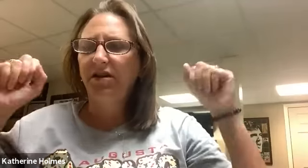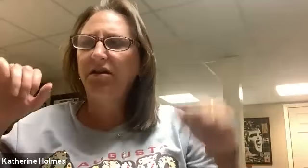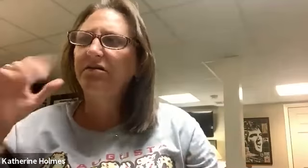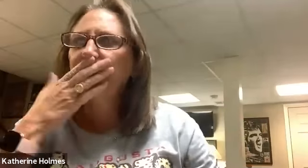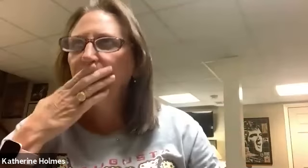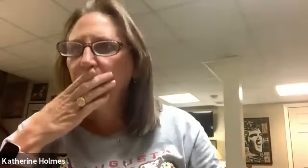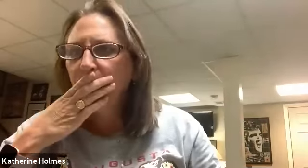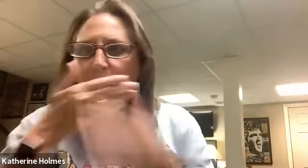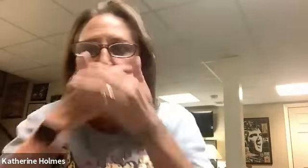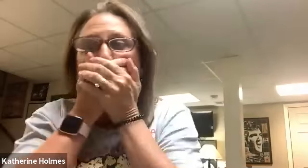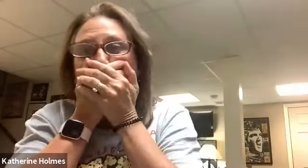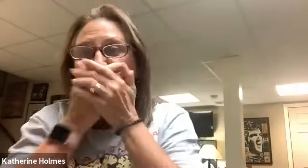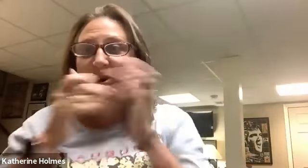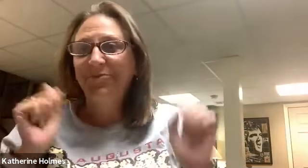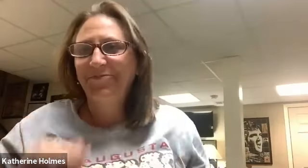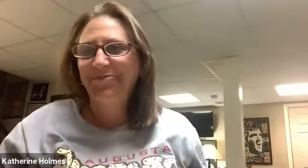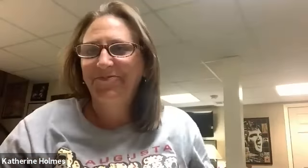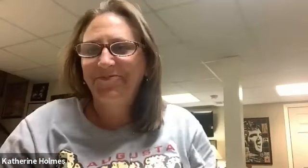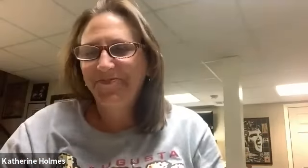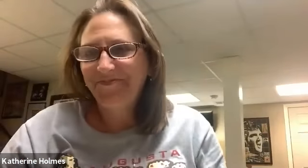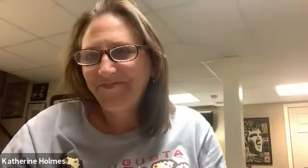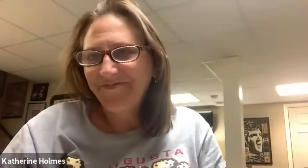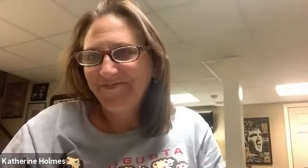off. Sorry.